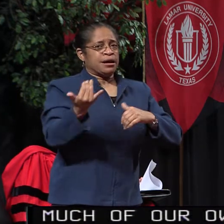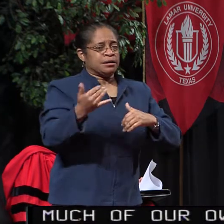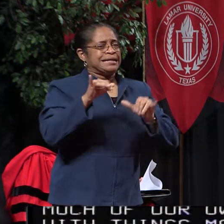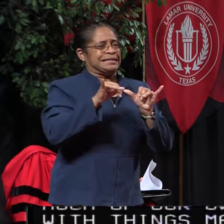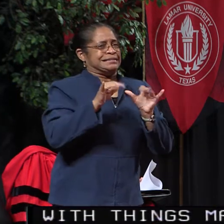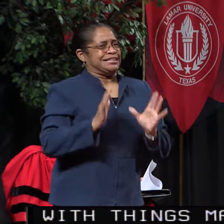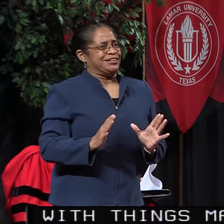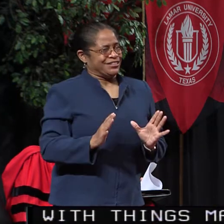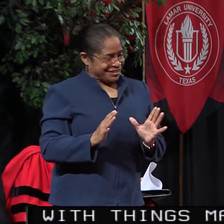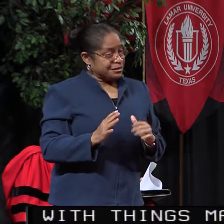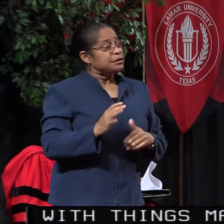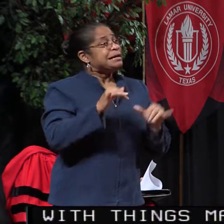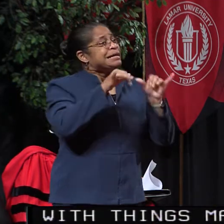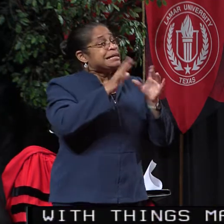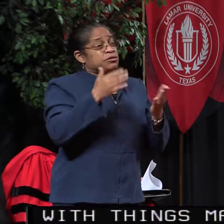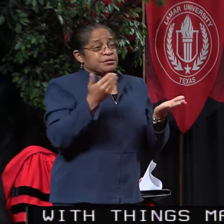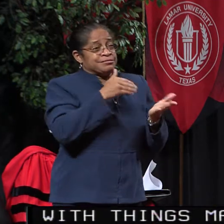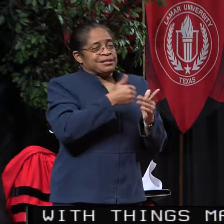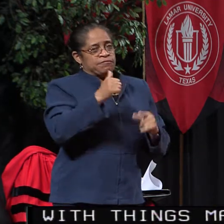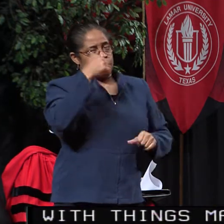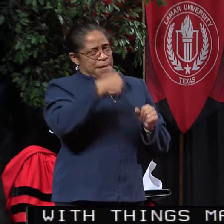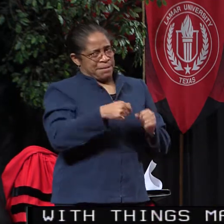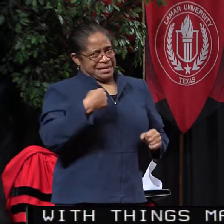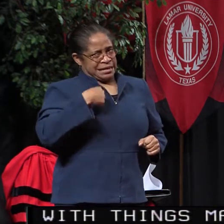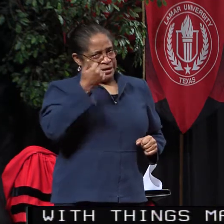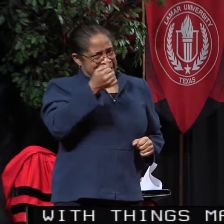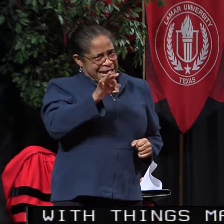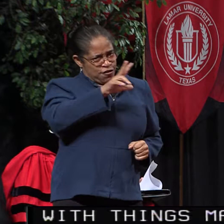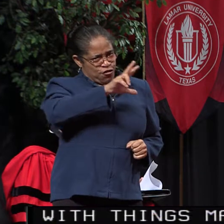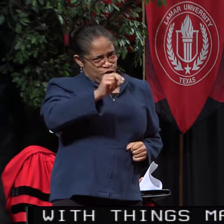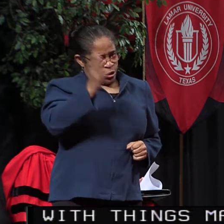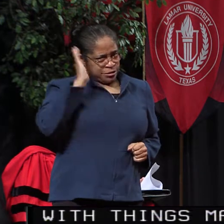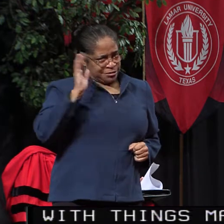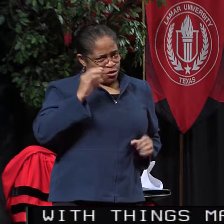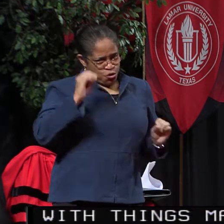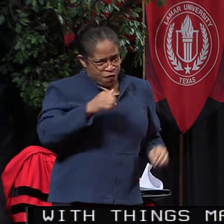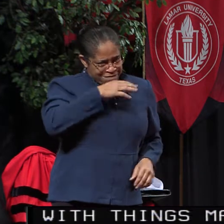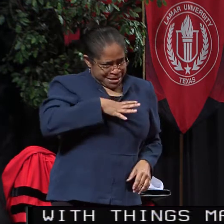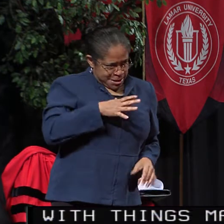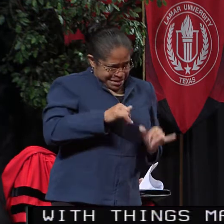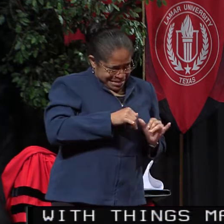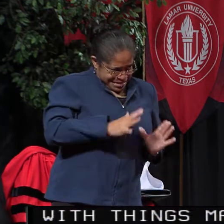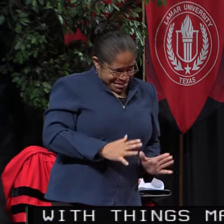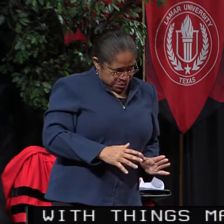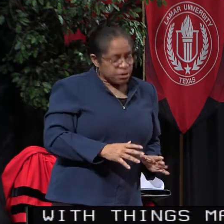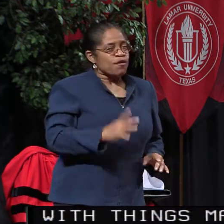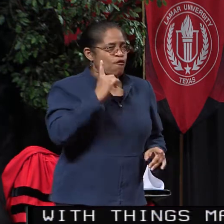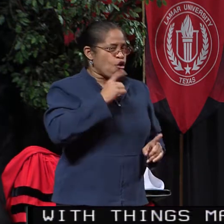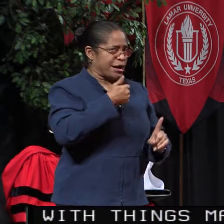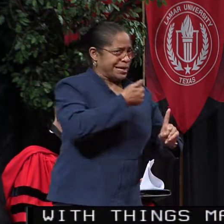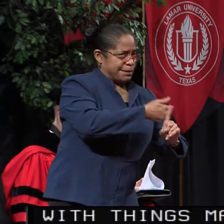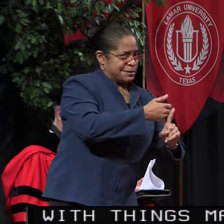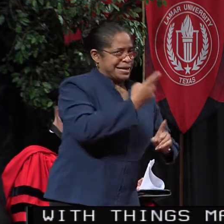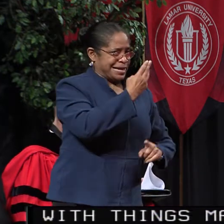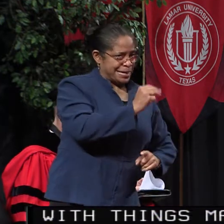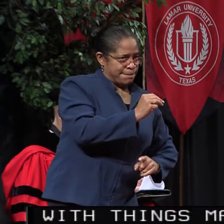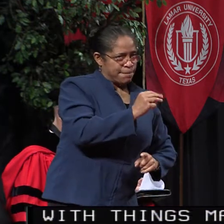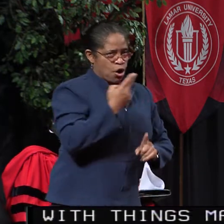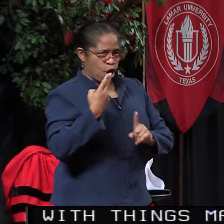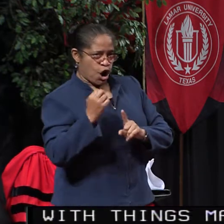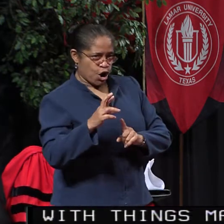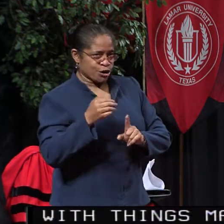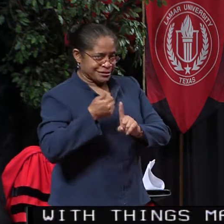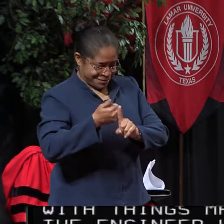himself, now remember this was 1930s, so there were no female engineers then, I guess, you know, so or herself, has faded into